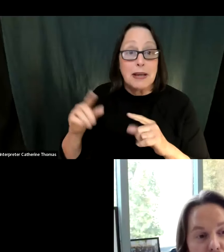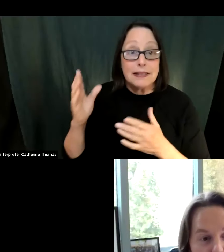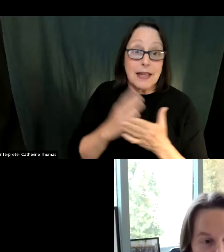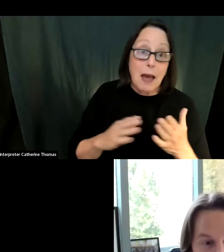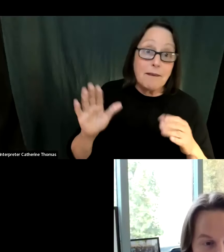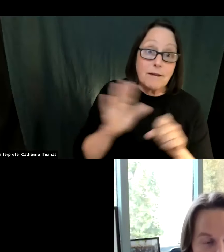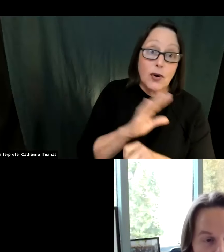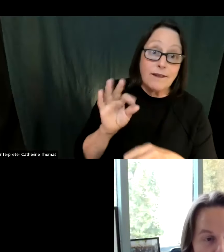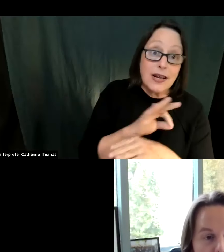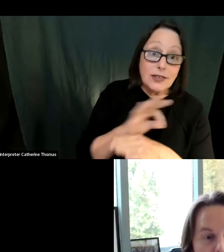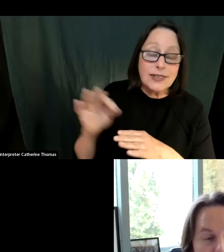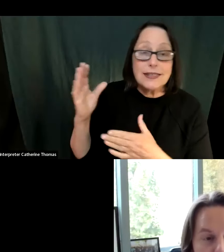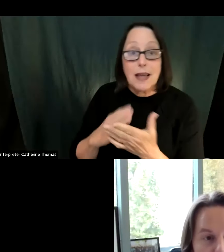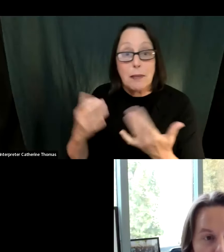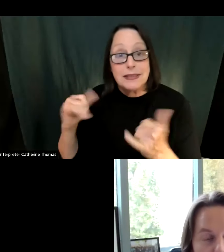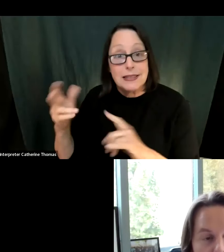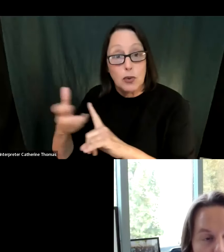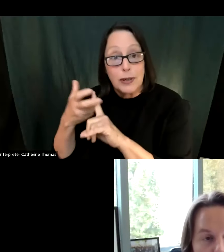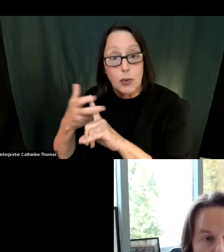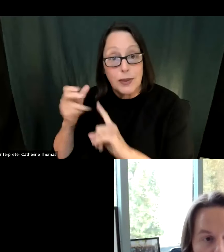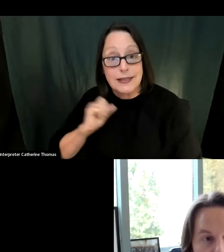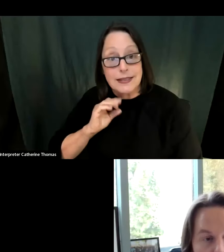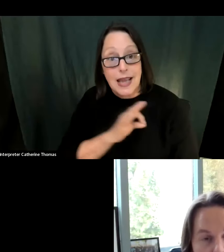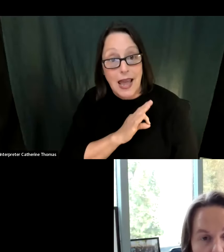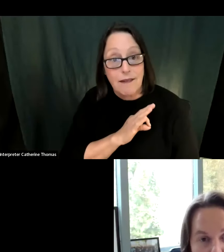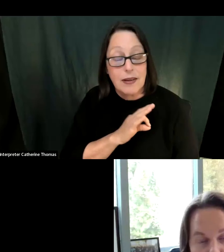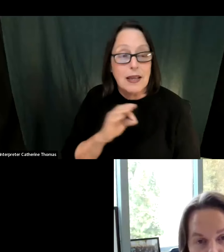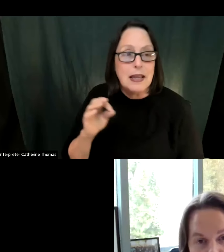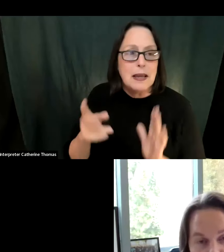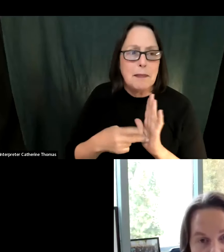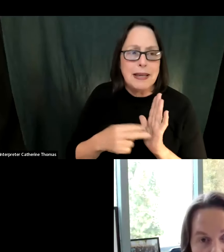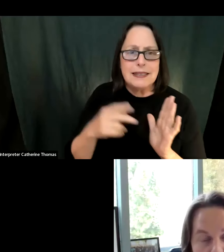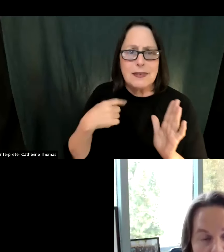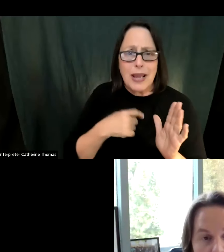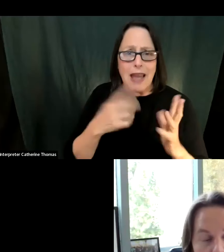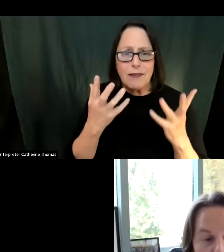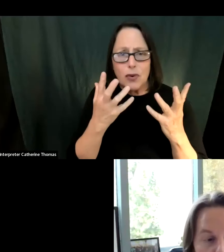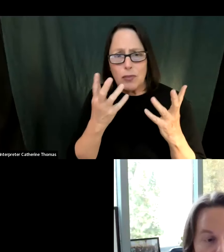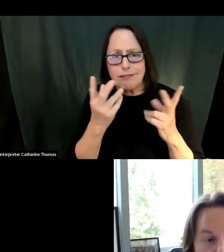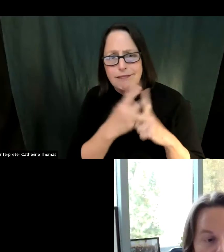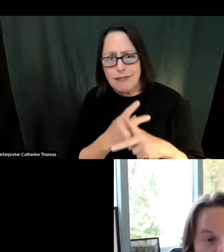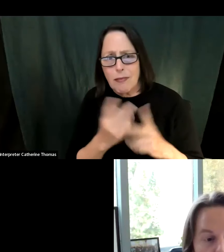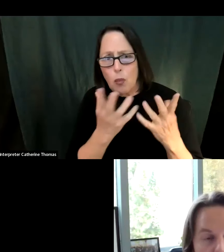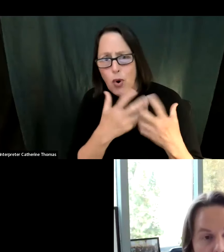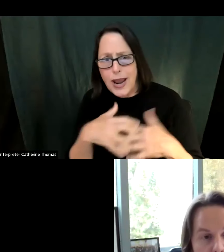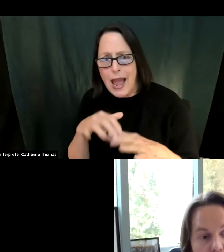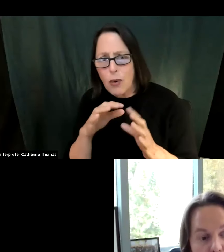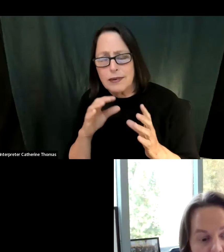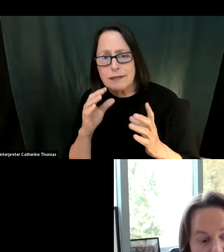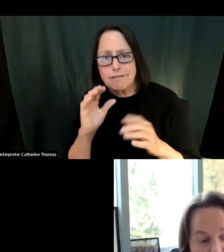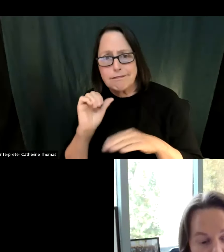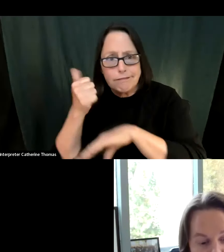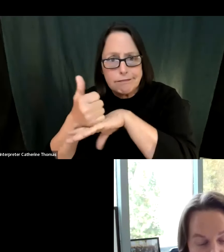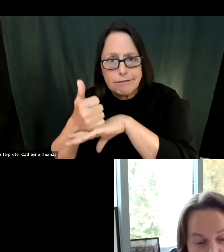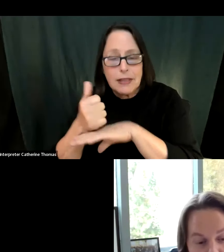they're still recruiting staff. And so, you know, we have to work through that piece. And you know, to